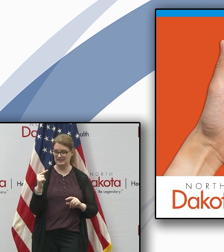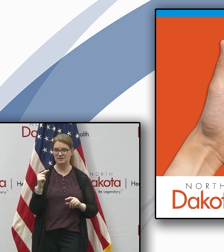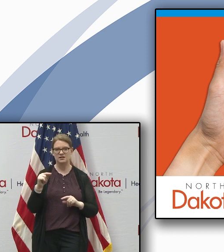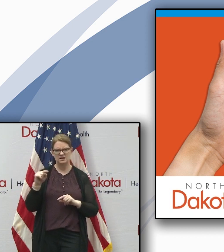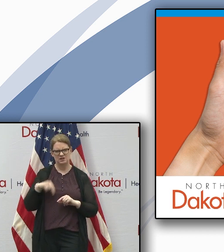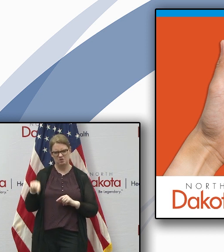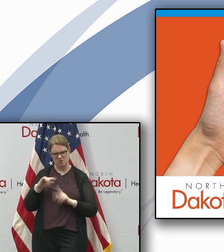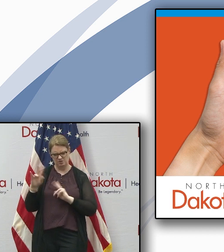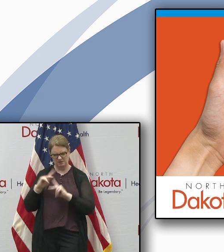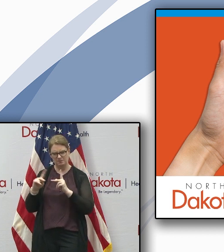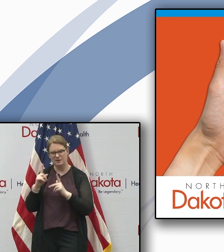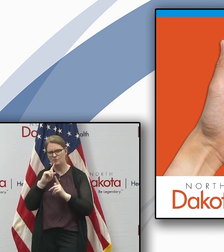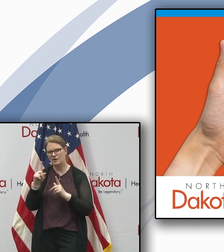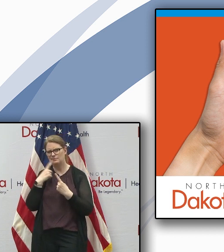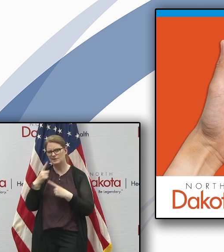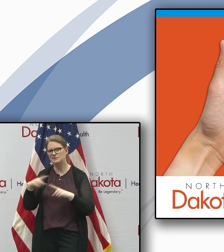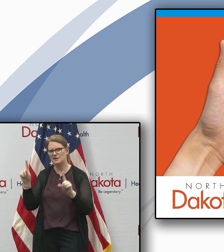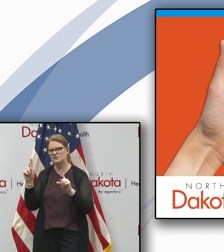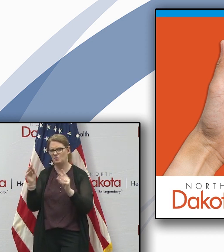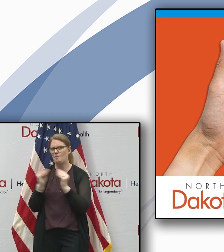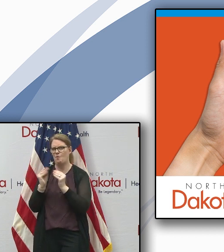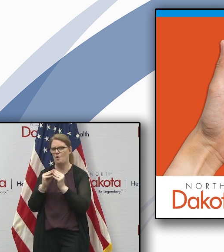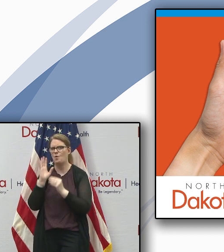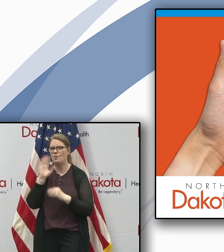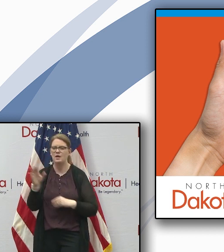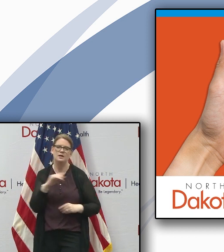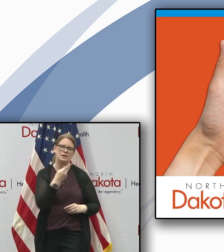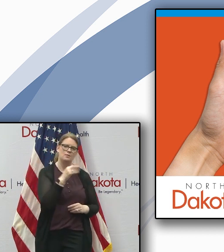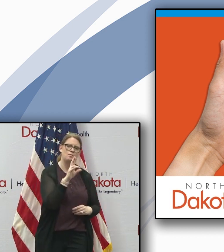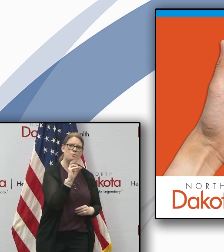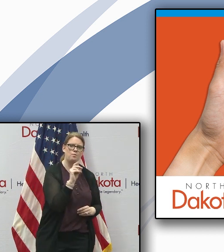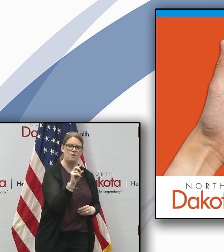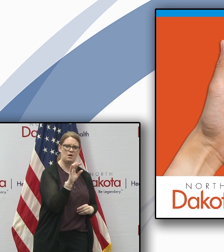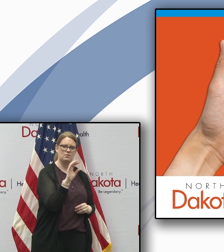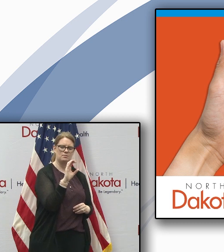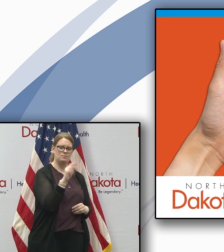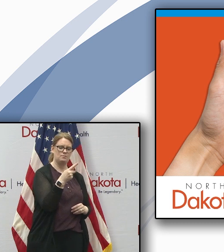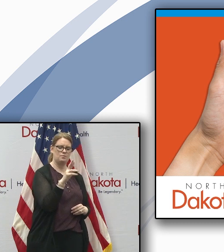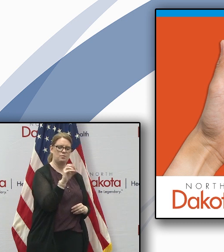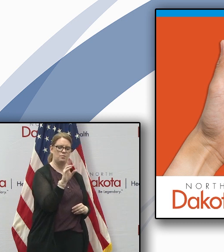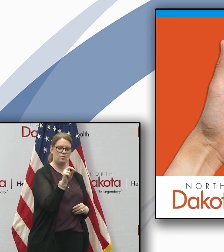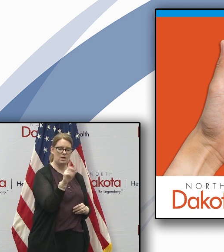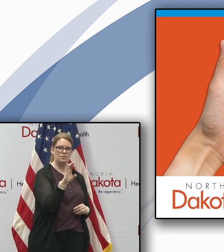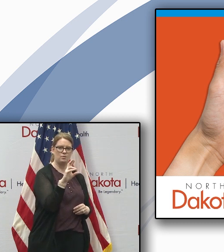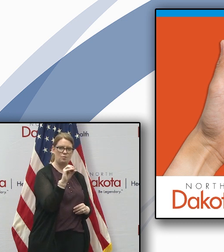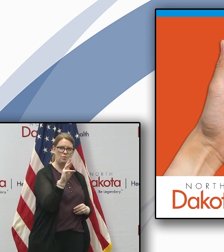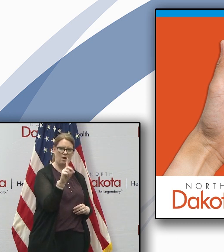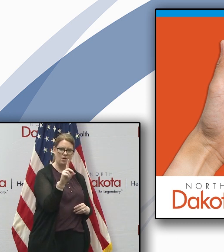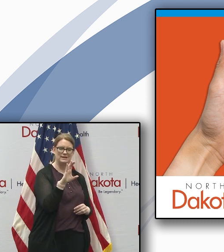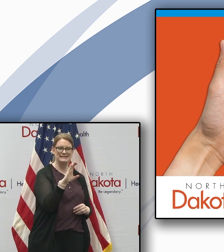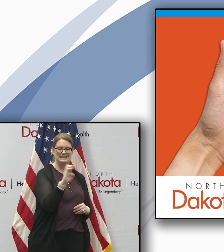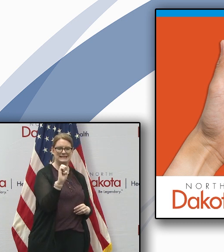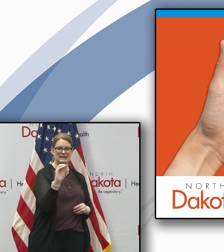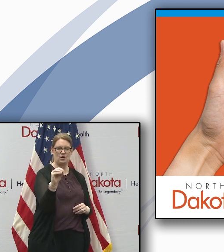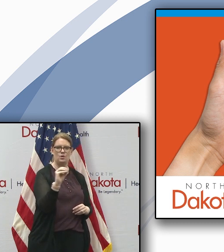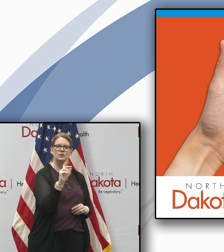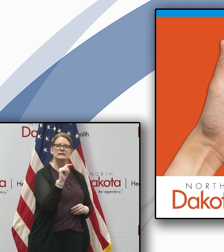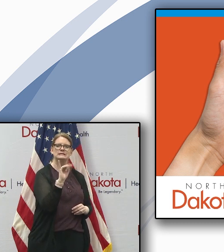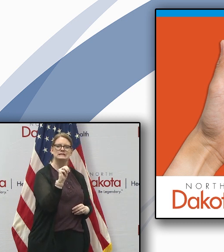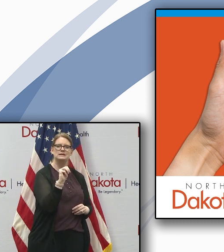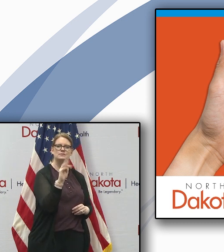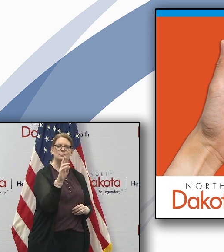partnership that's going on, and Proud Crowd CEO Tim Brookings, who also happens to be